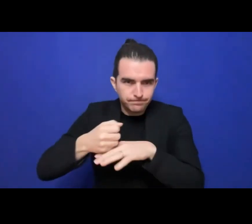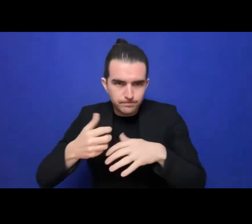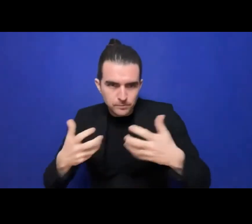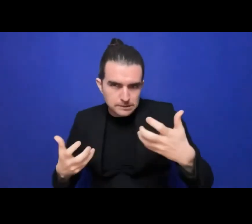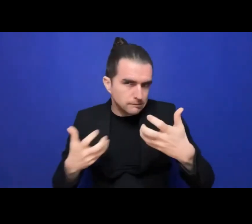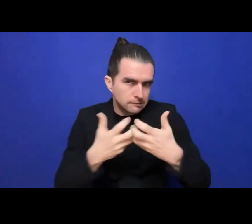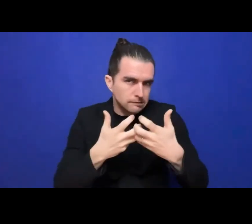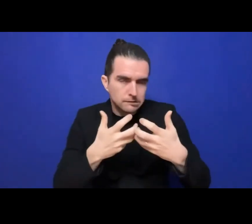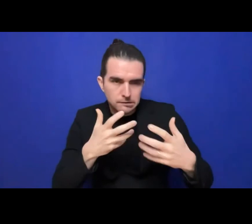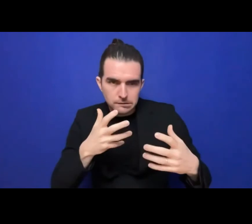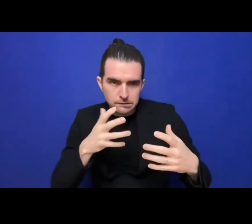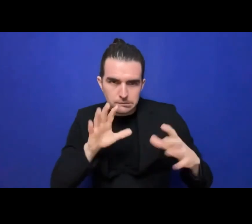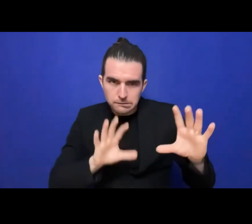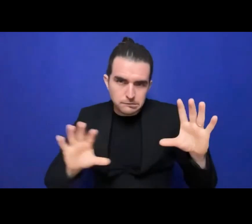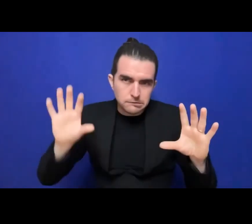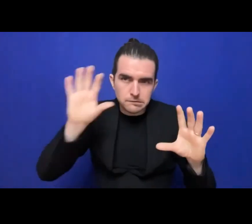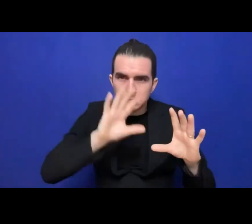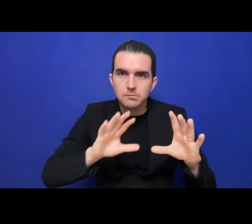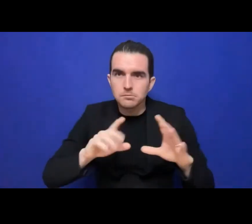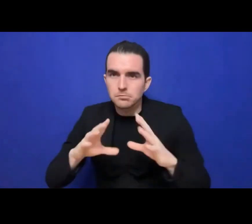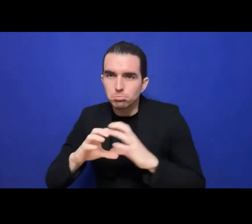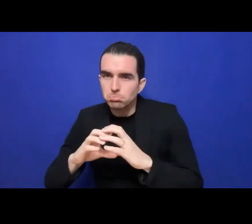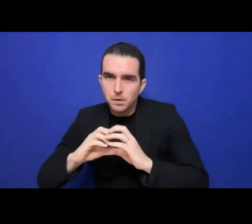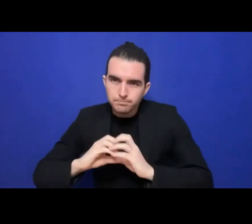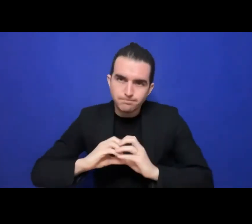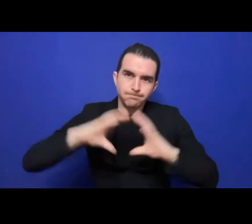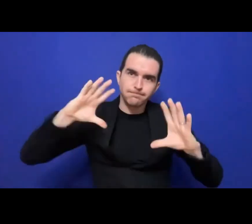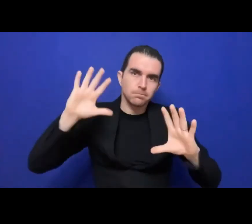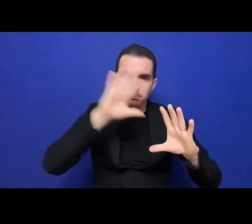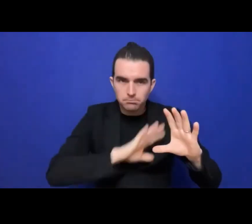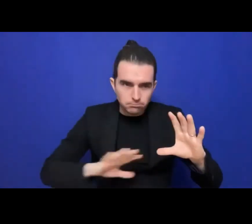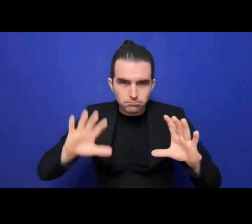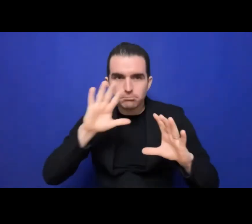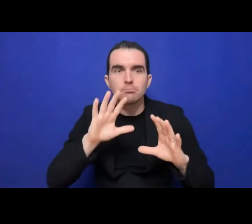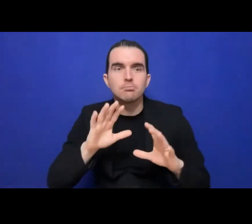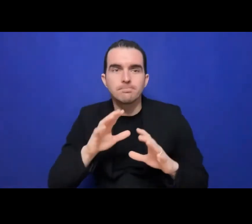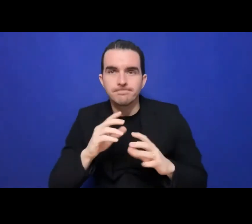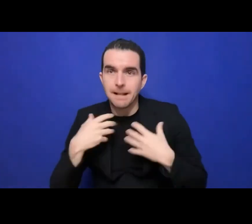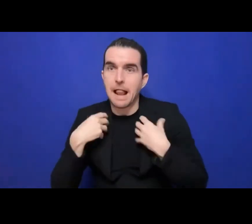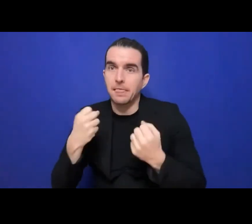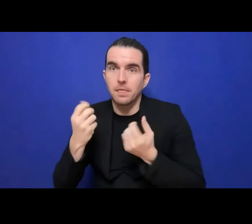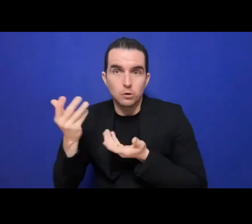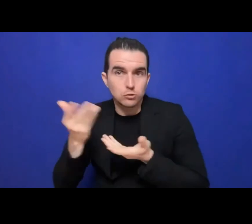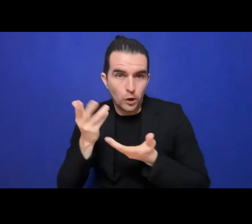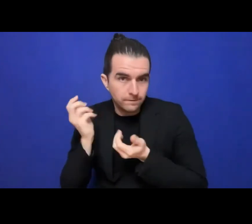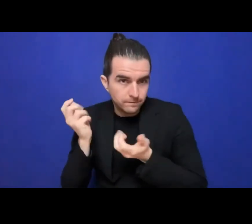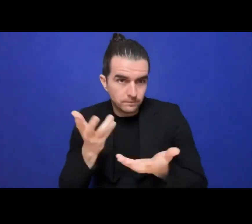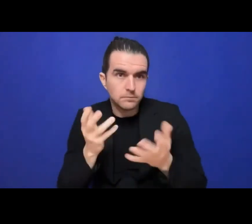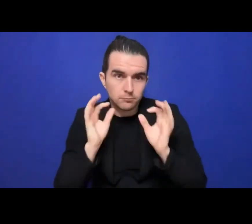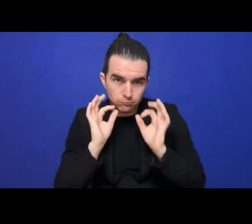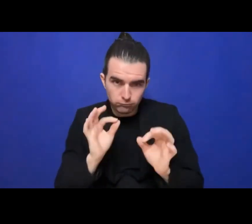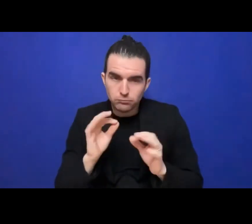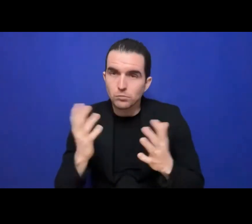services with the three arms of primary health, primary, secondary, and tertiary and specialized health